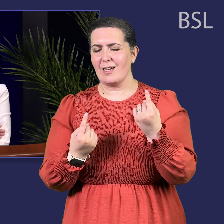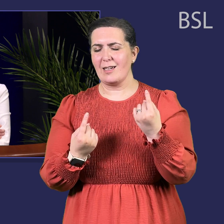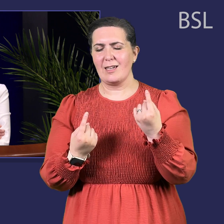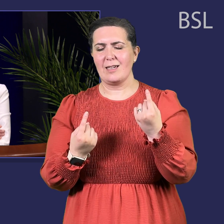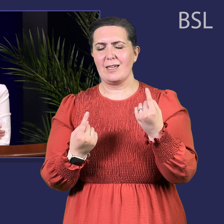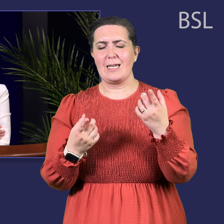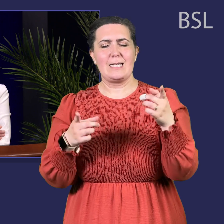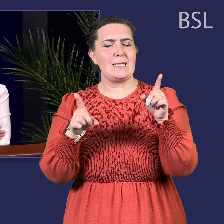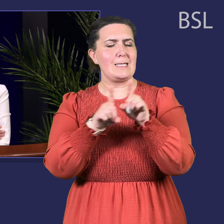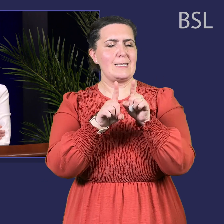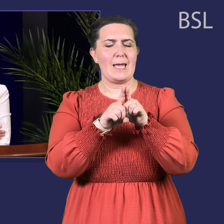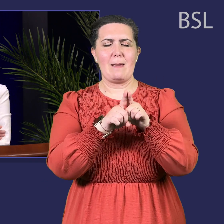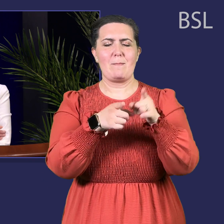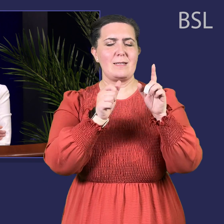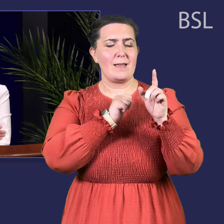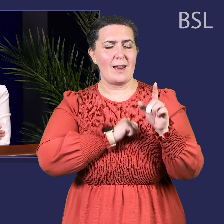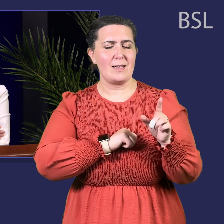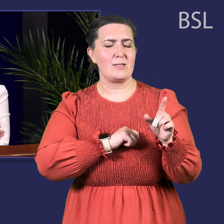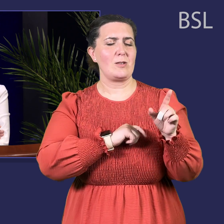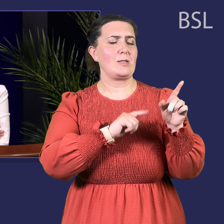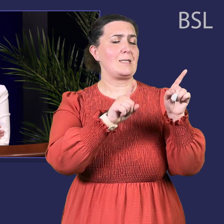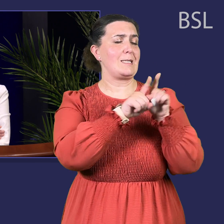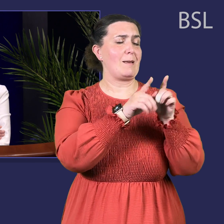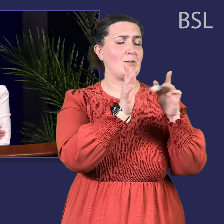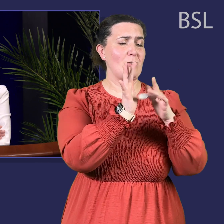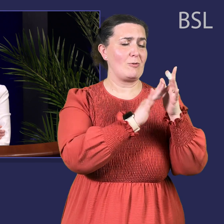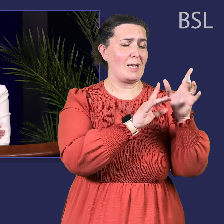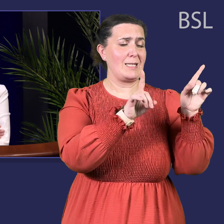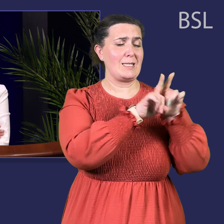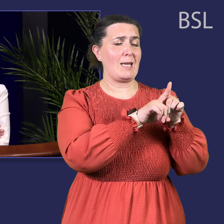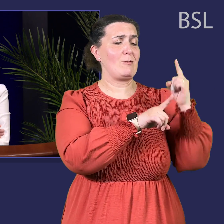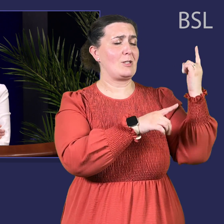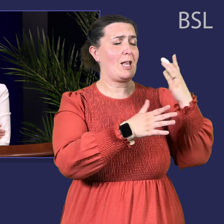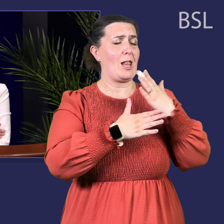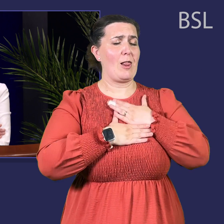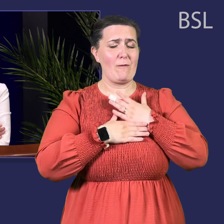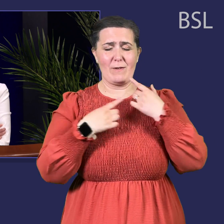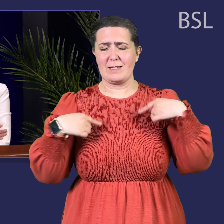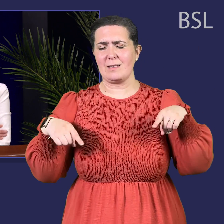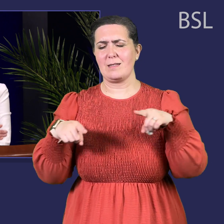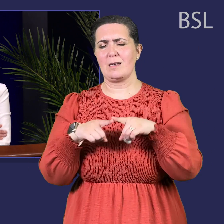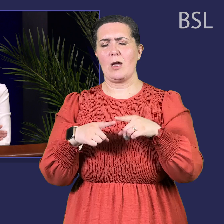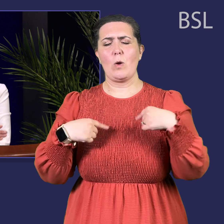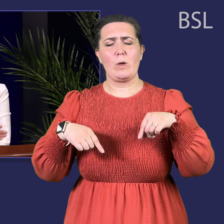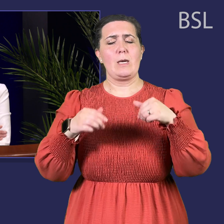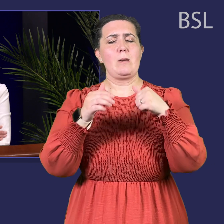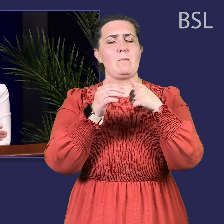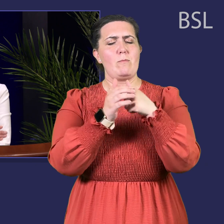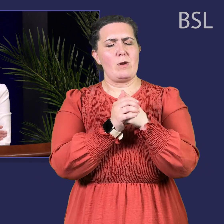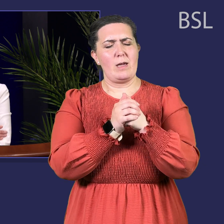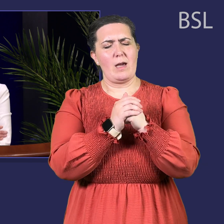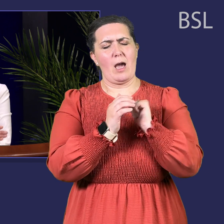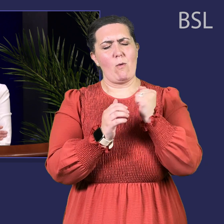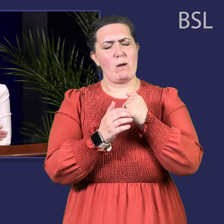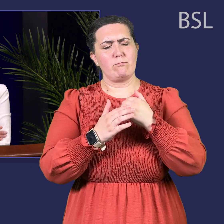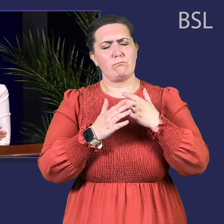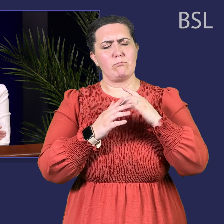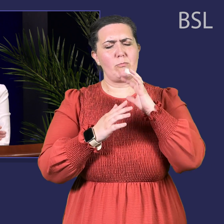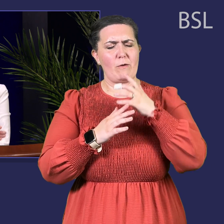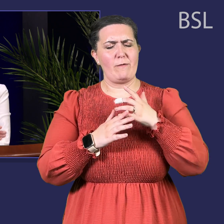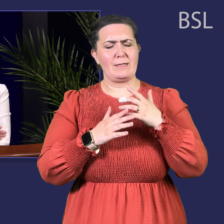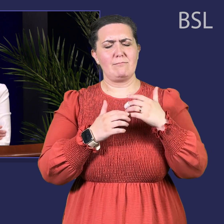he, as thy son, and as thou lovest us. We pray for him, our prophet